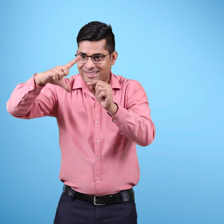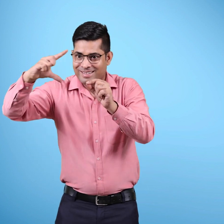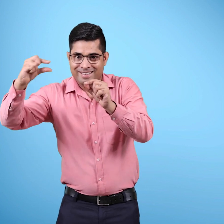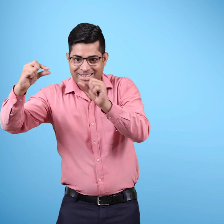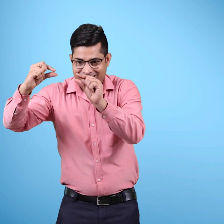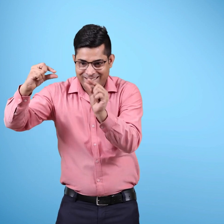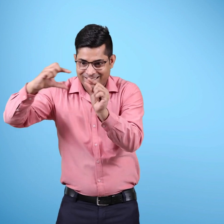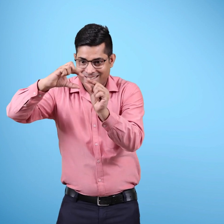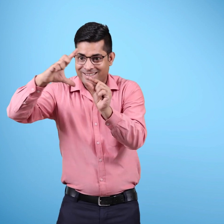The broad